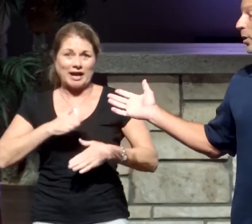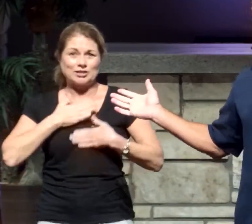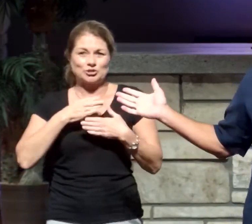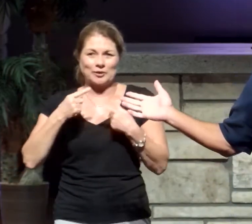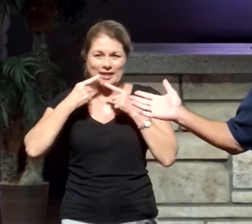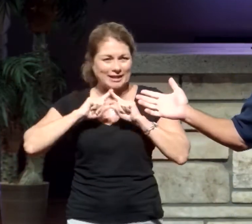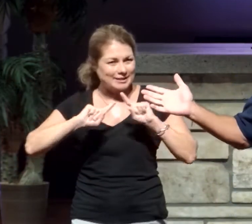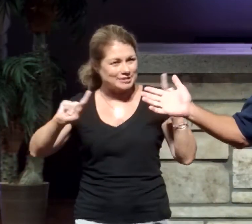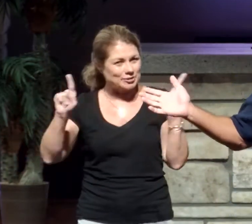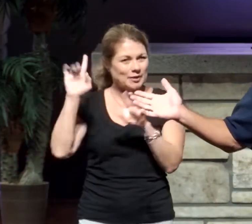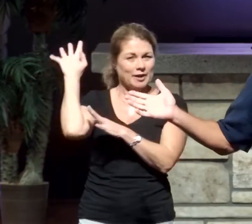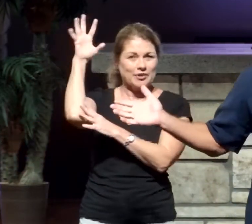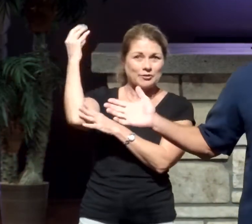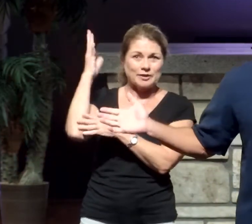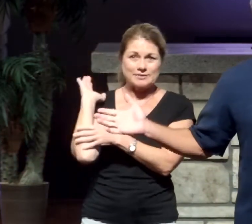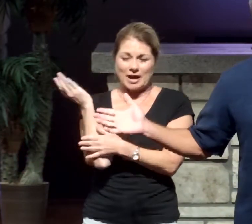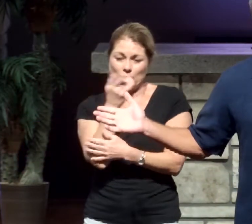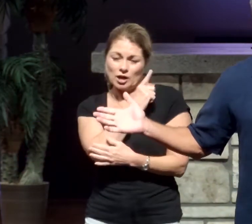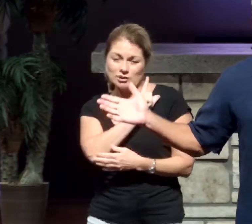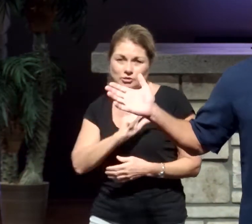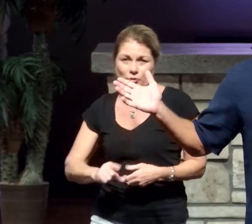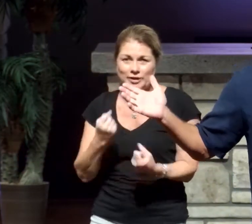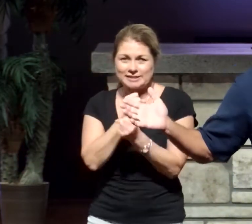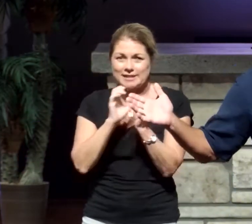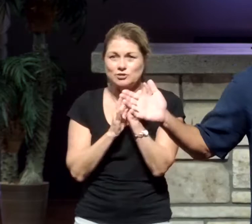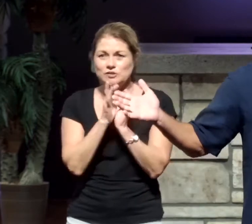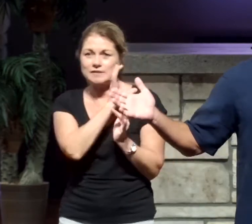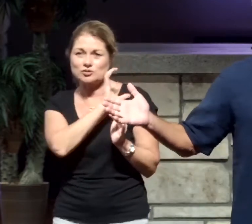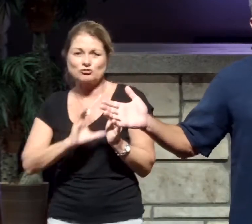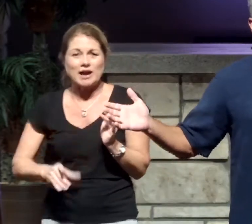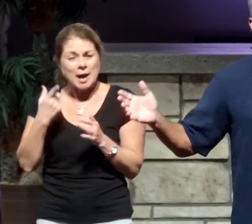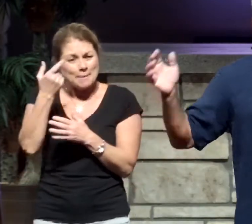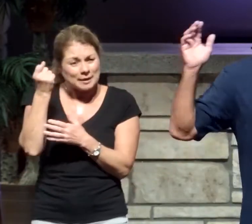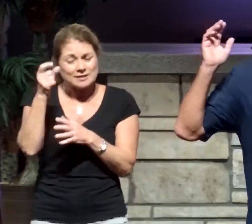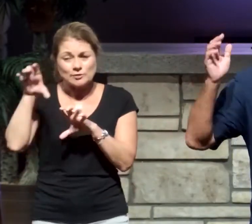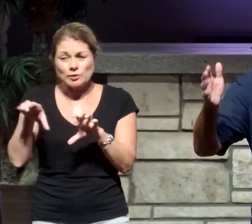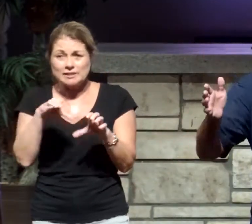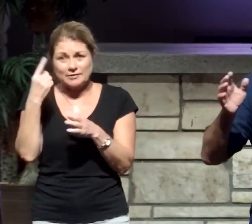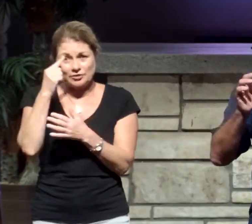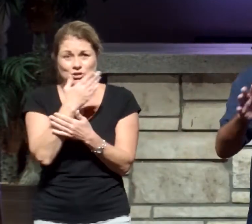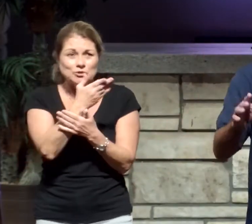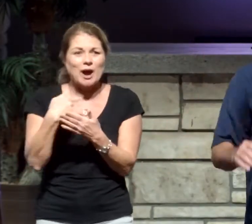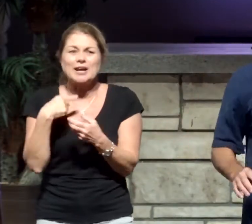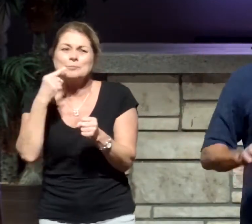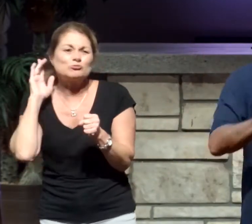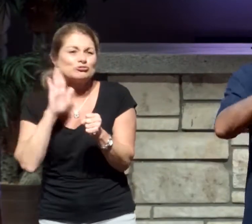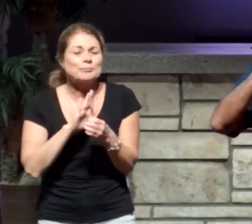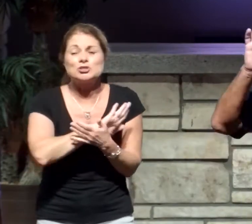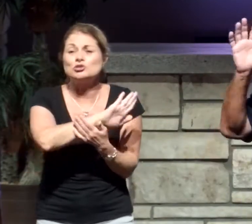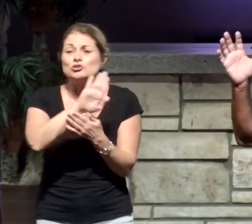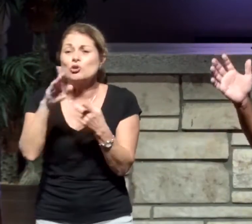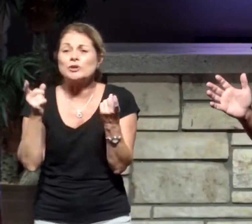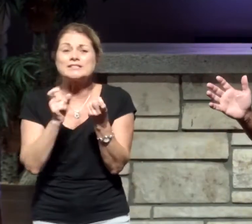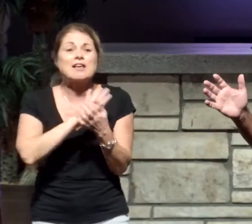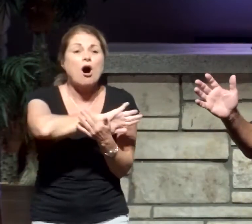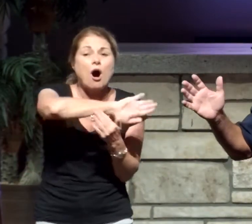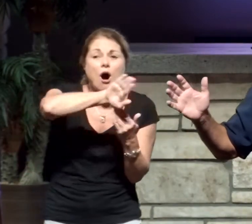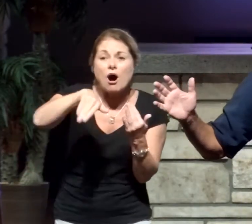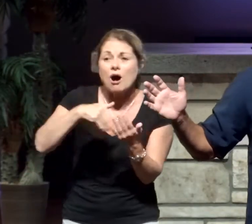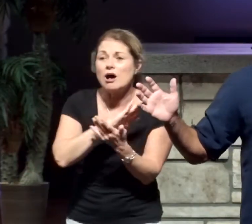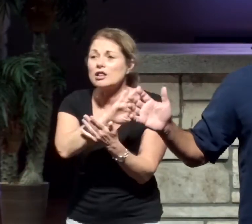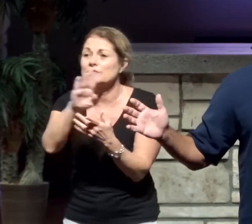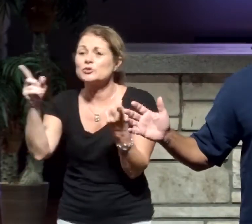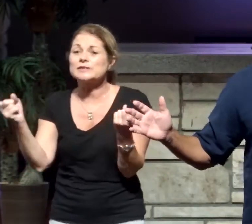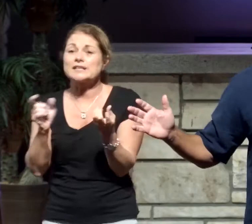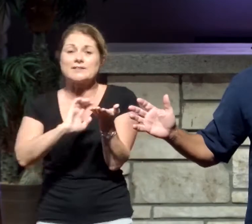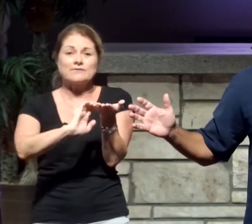to you the grace of our Lord and Savior Jesus Christ. Because of what he has given and done for you, I can assure you that your sin, all of your sin,